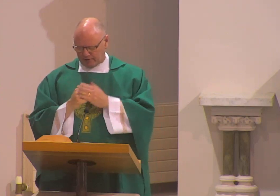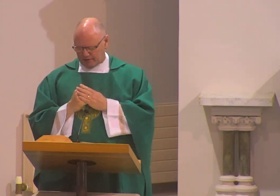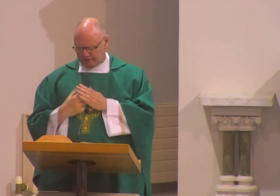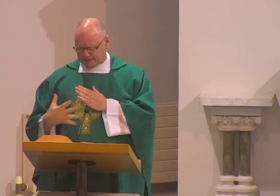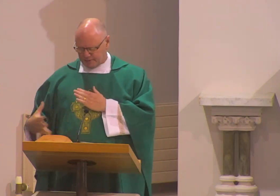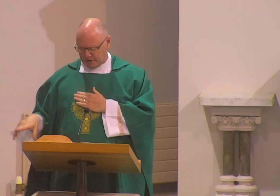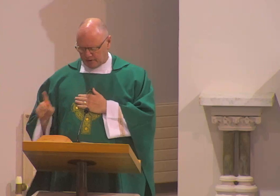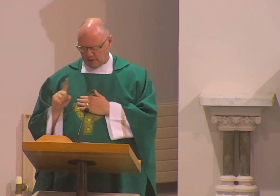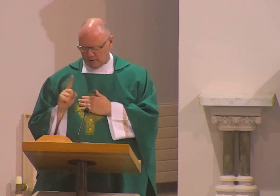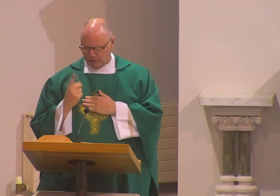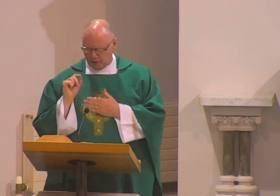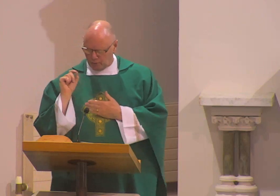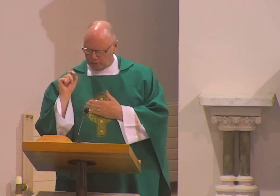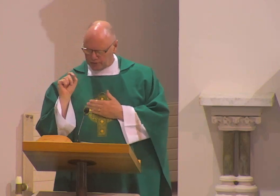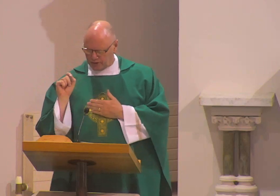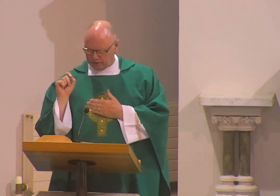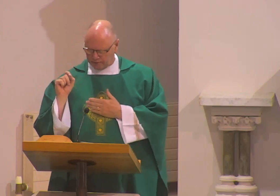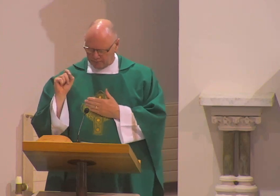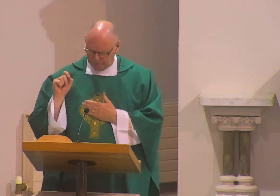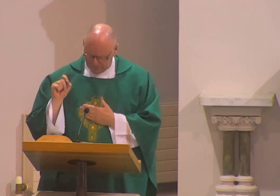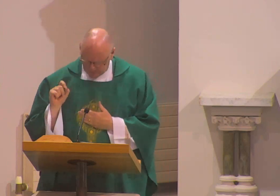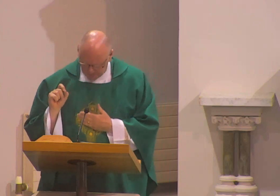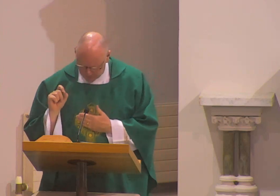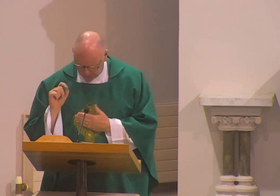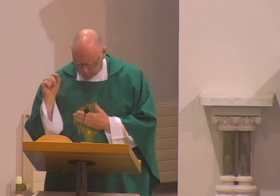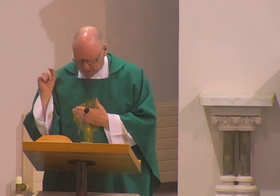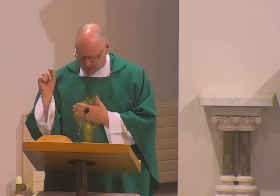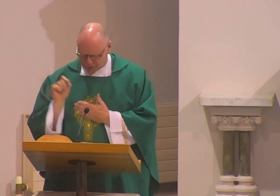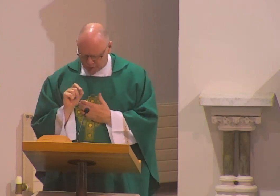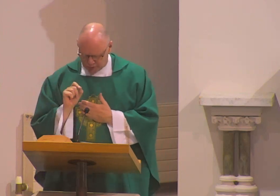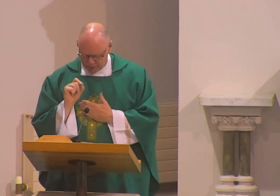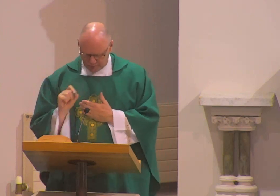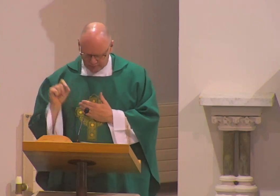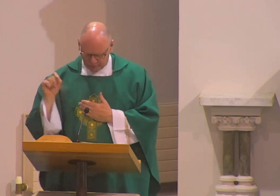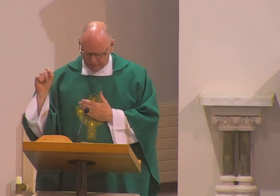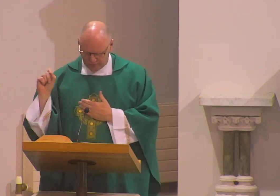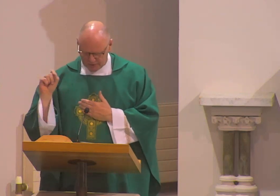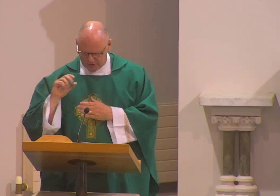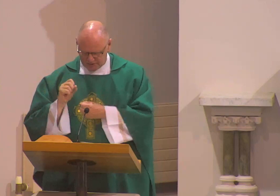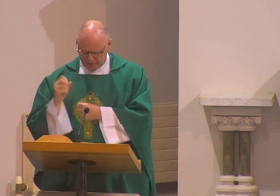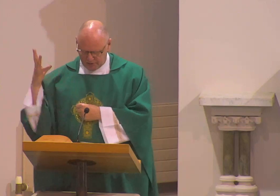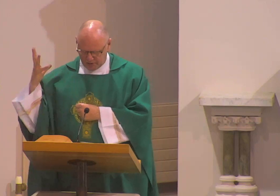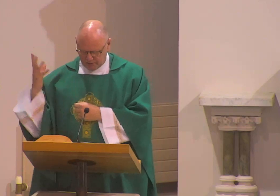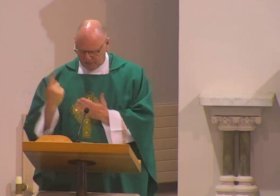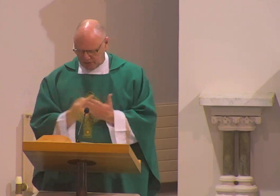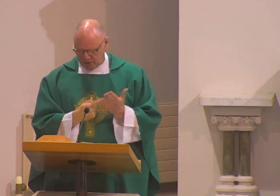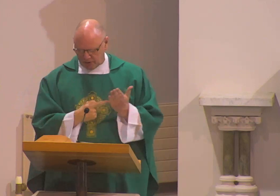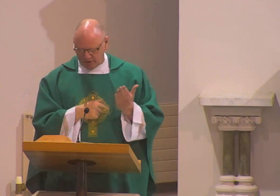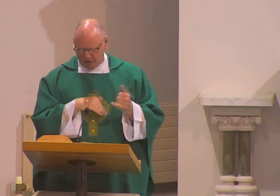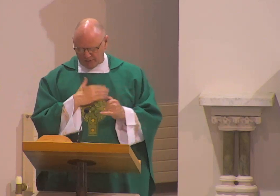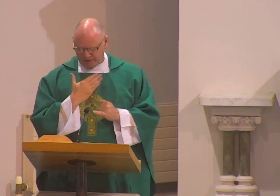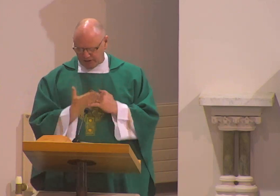earth disappear, not one dot, not one little stroke shall disappear from the